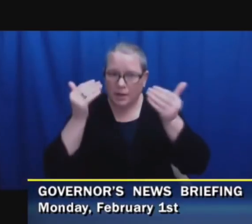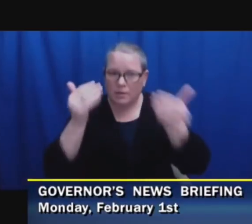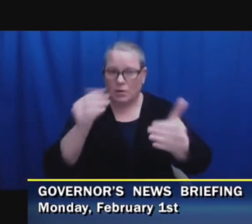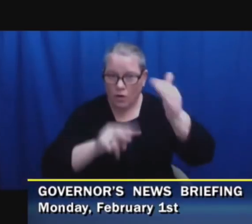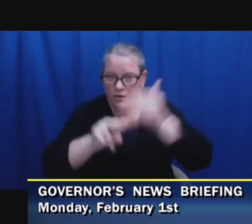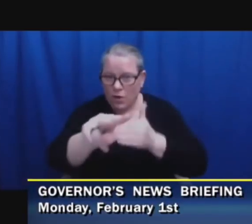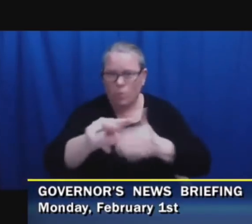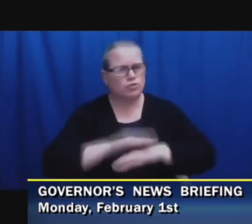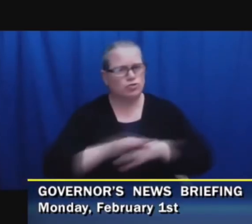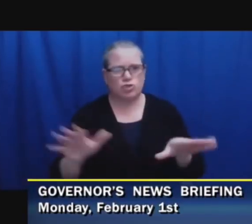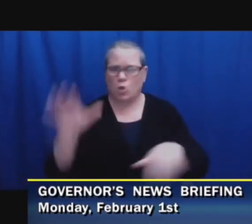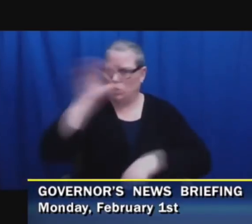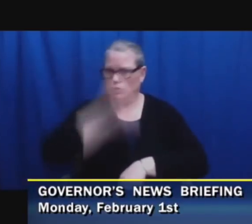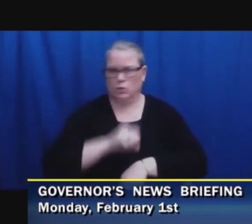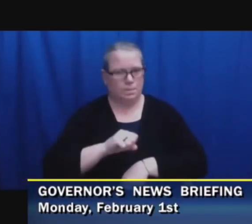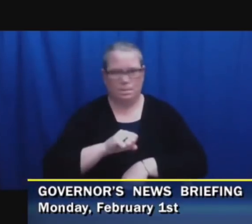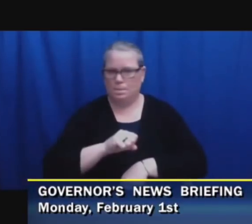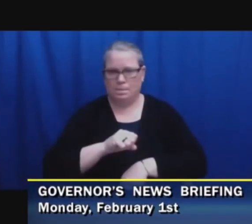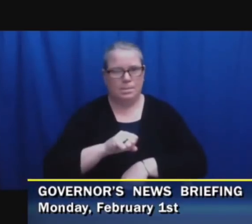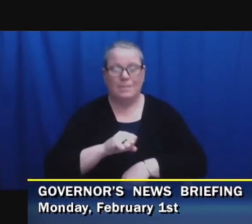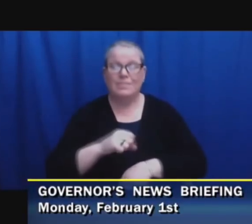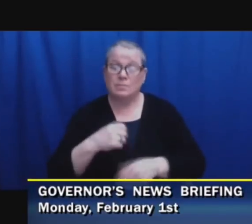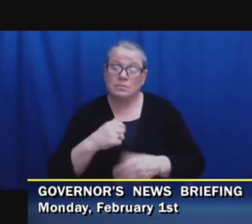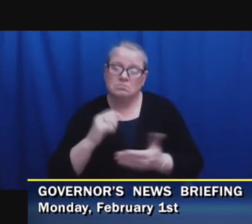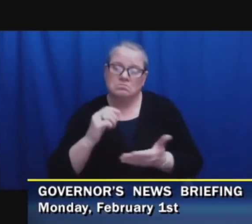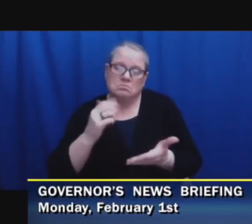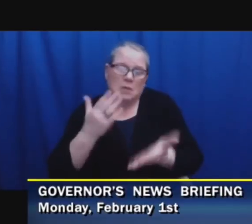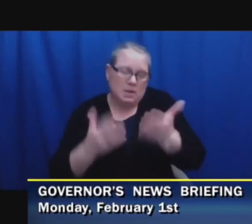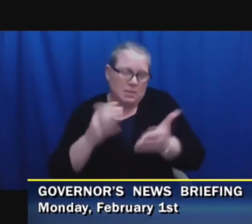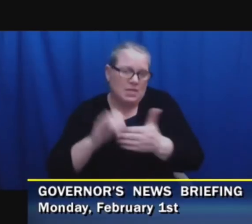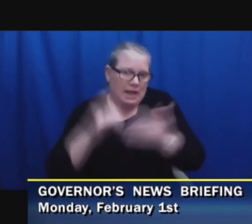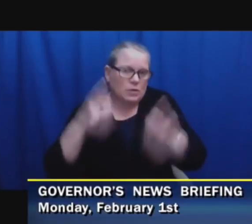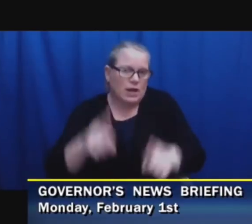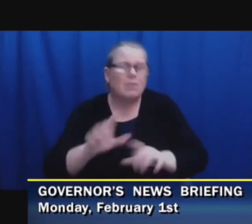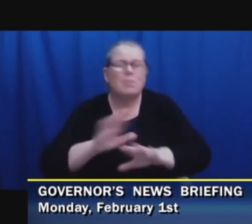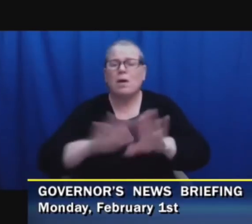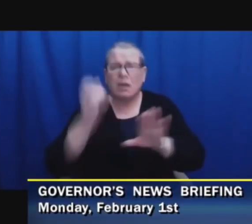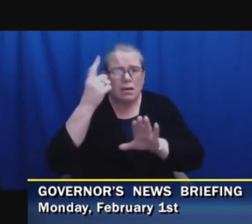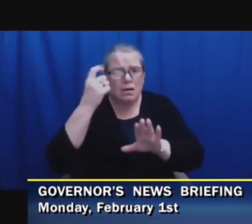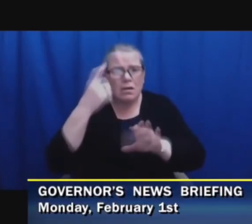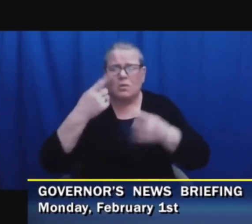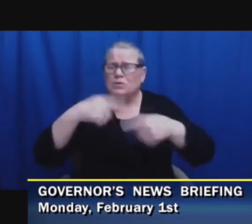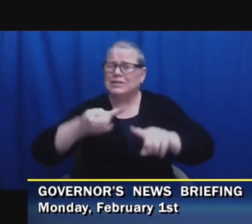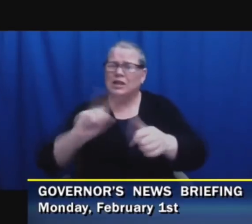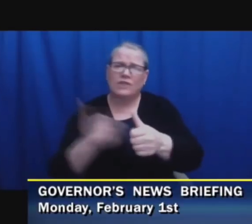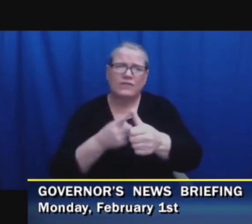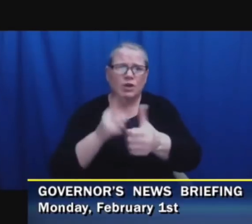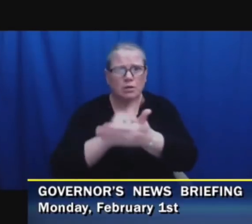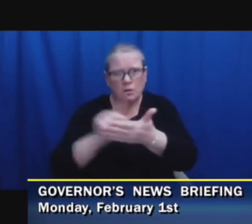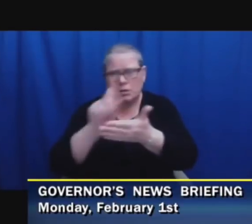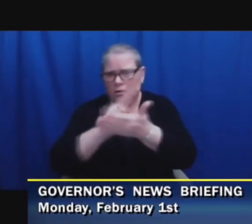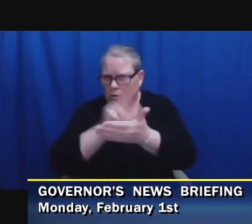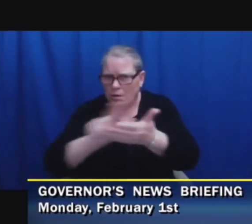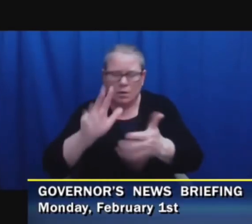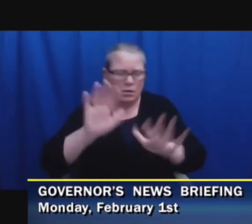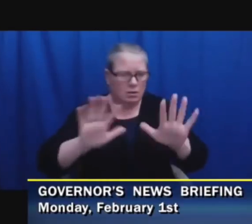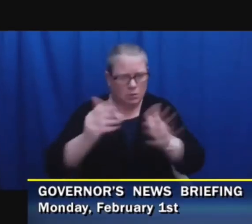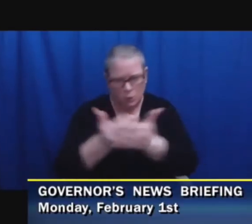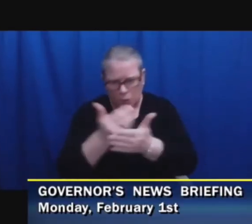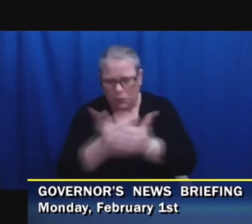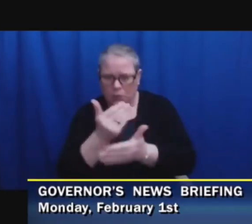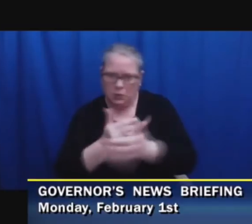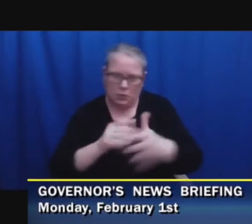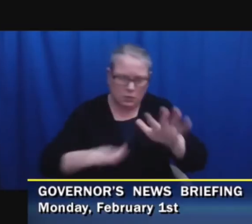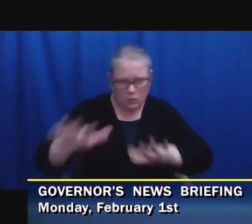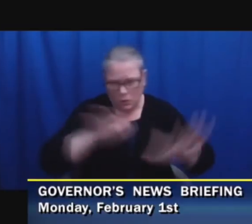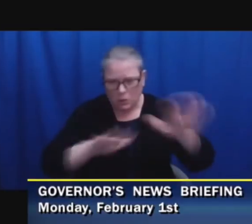think, what may have happened here. That said, look, we're still in the first weeks of this rollout. The visibility into what we're getting as a state from the